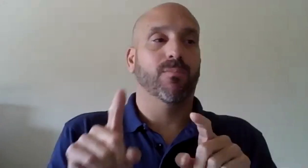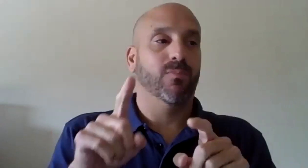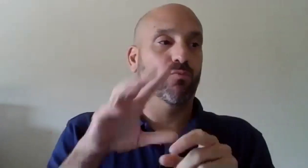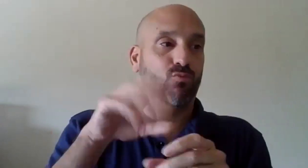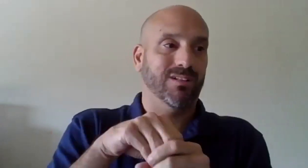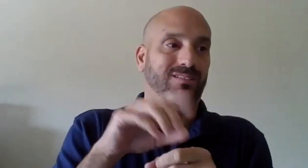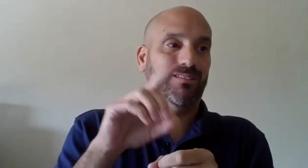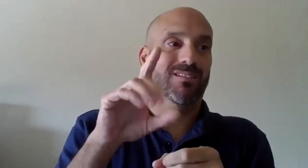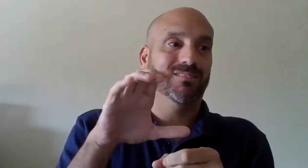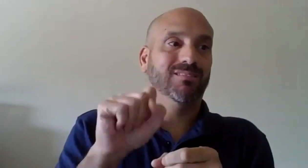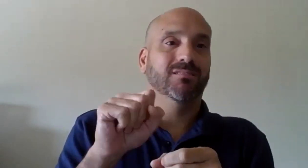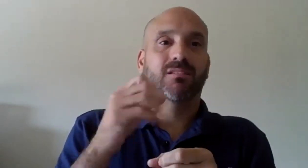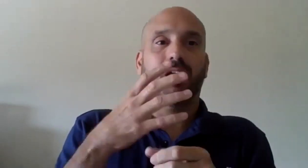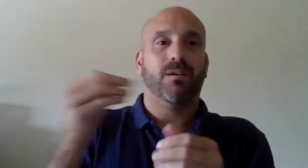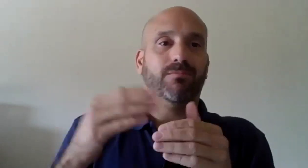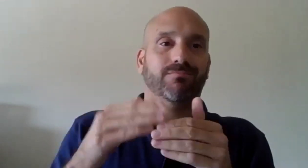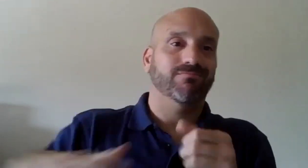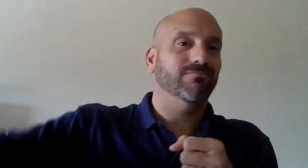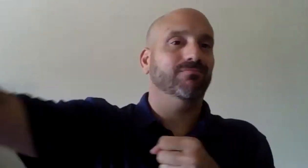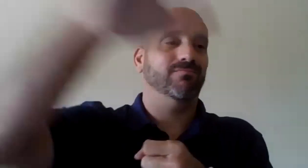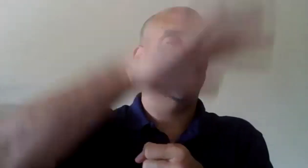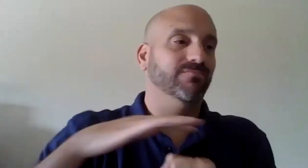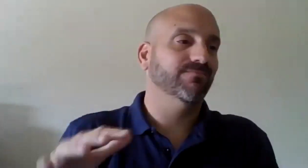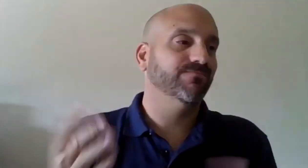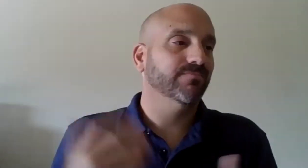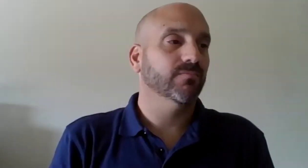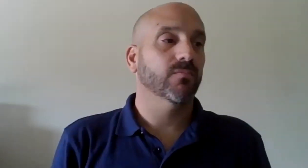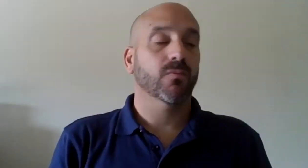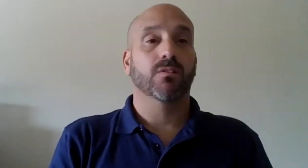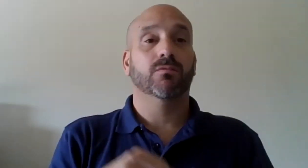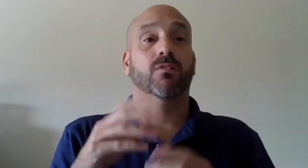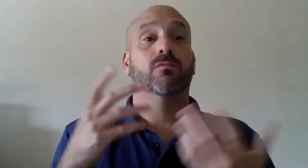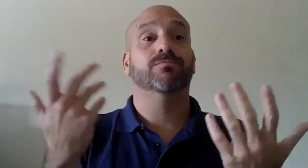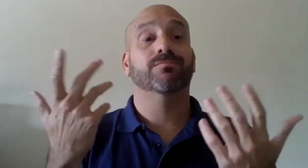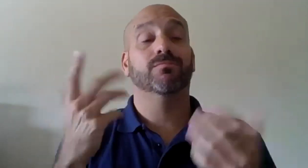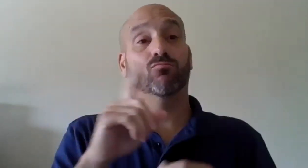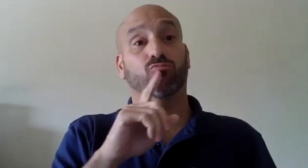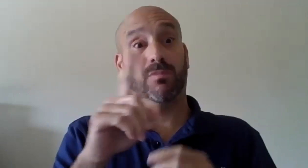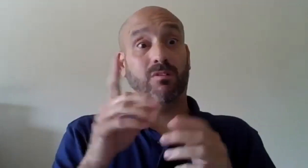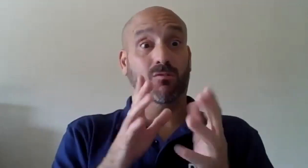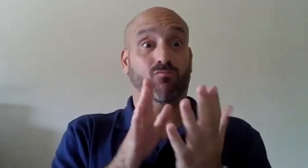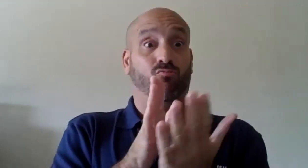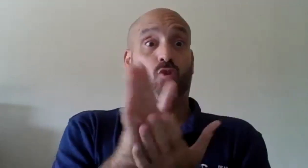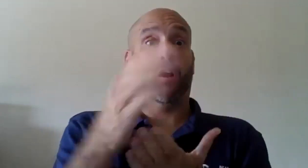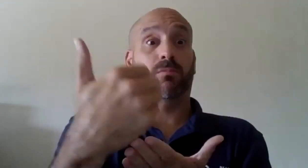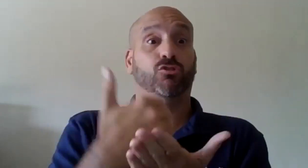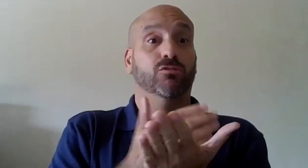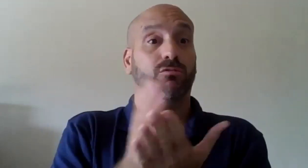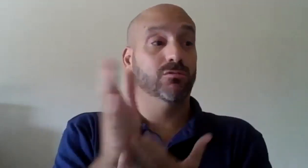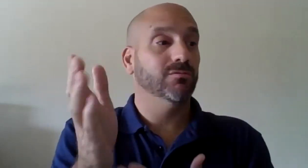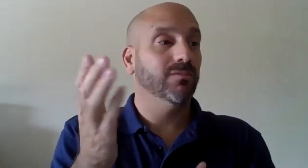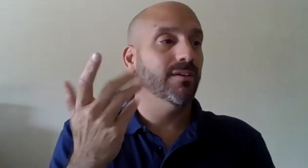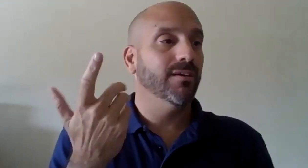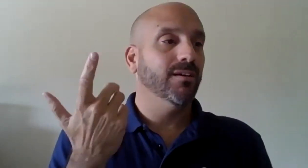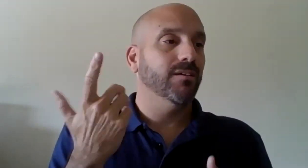And how can that change happen within DCS as well as all over? So really, the first thing